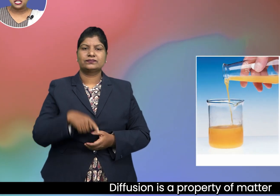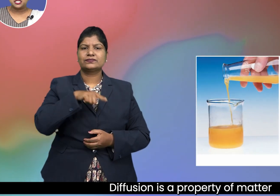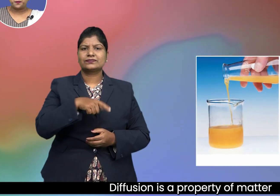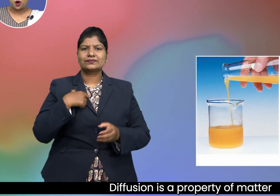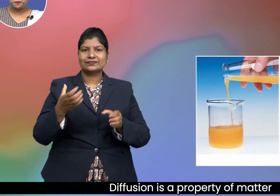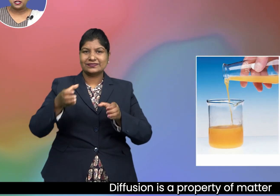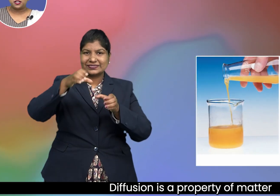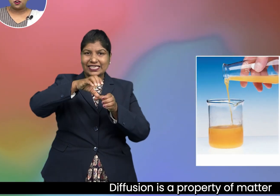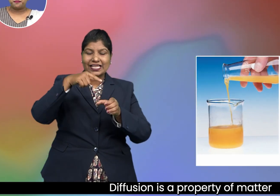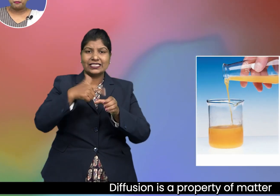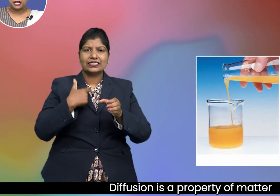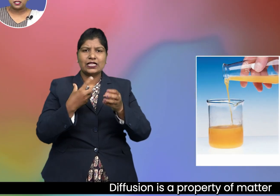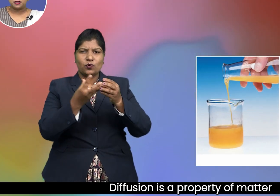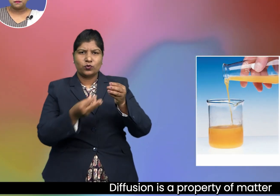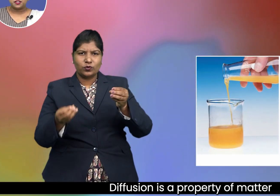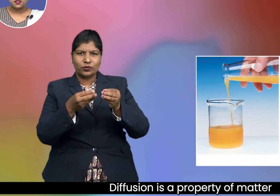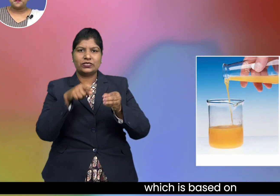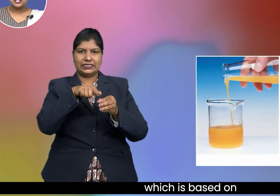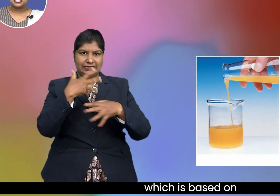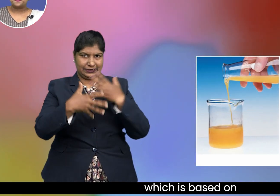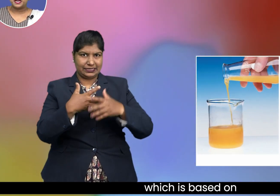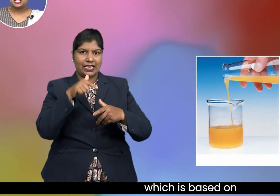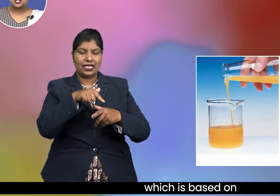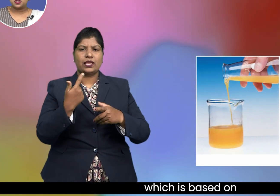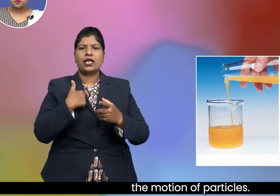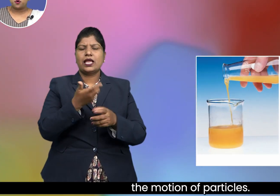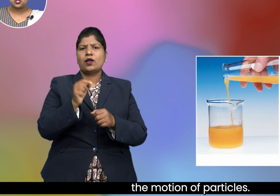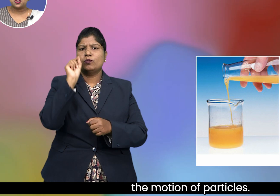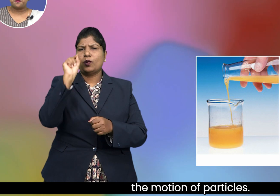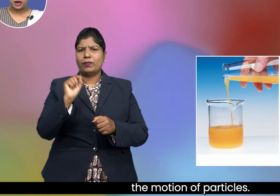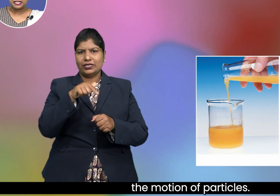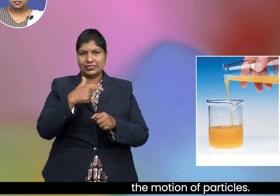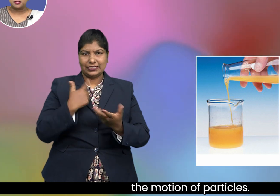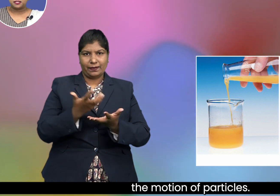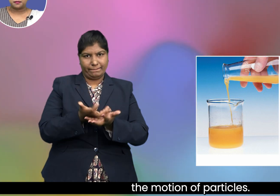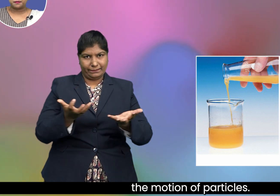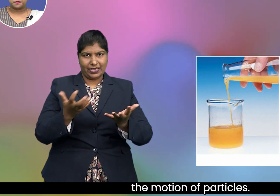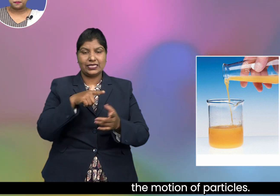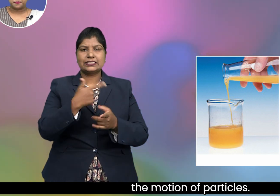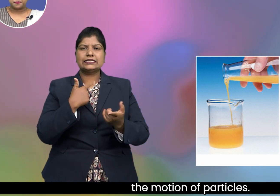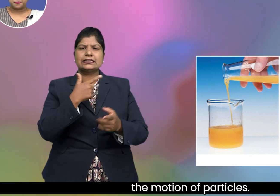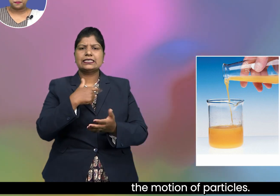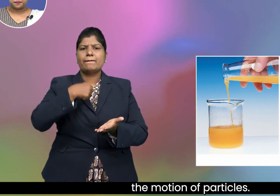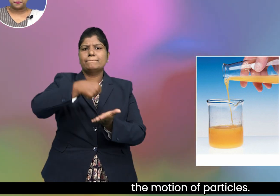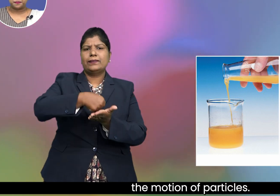Diffusion is a property of matter which is based on the motion of particles.